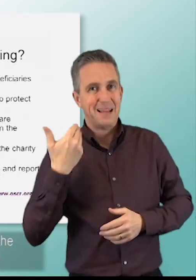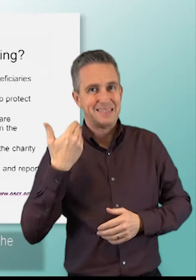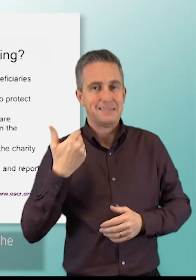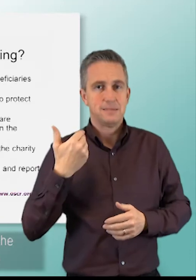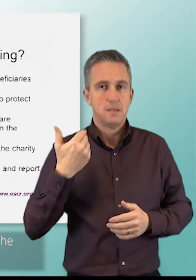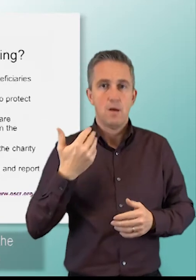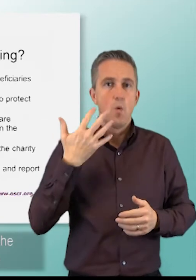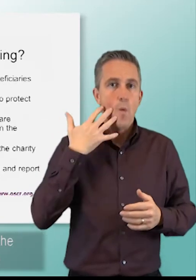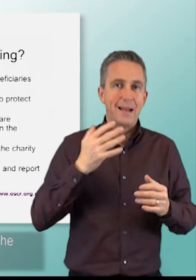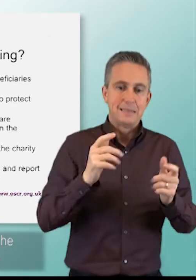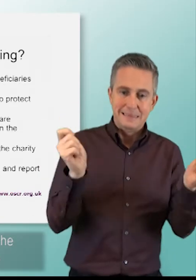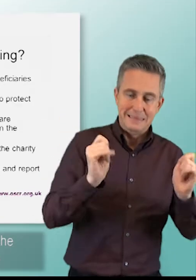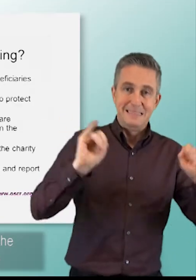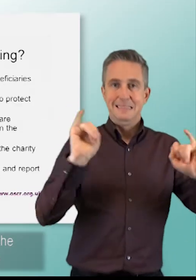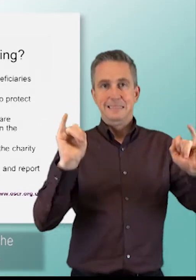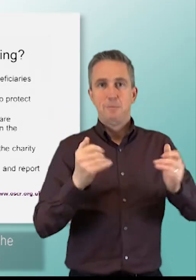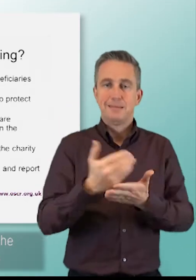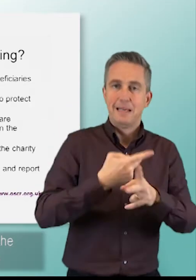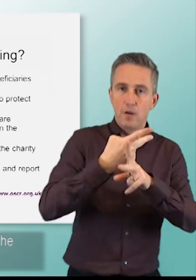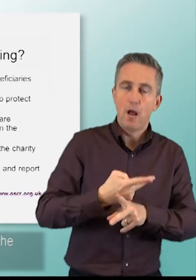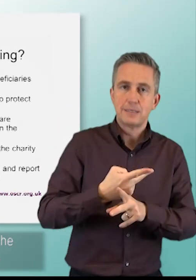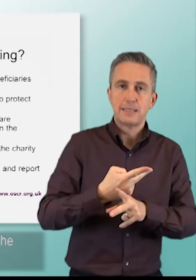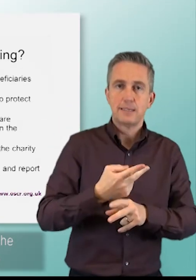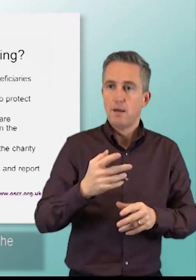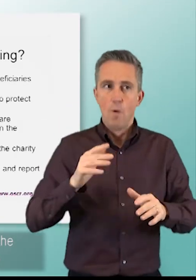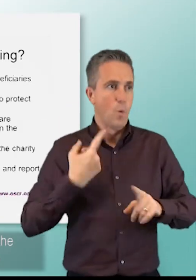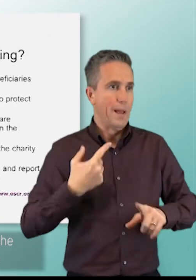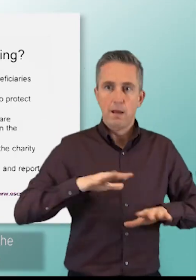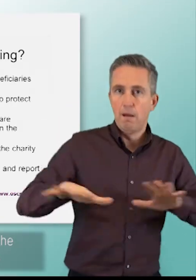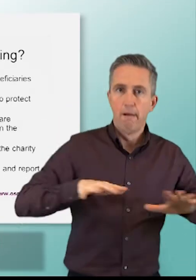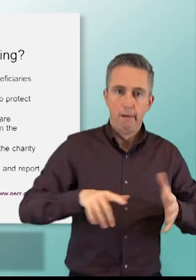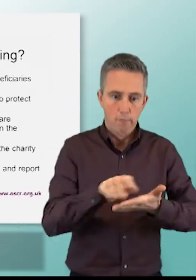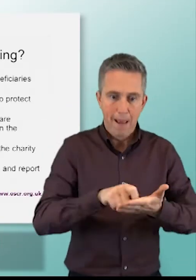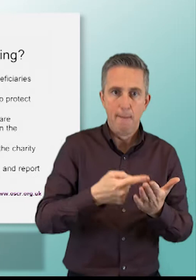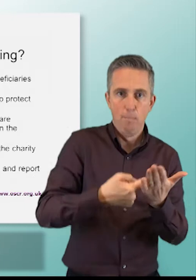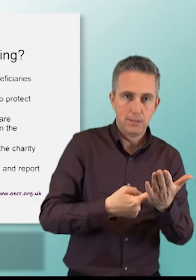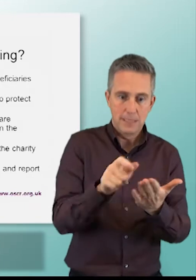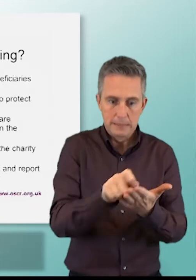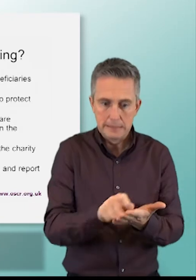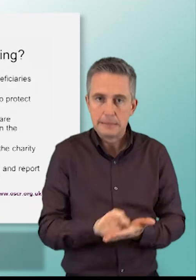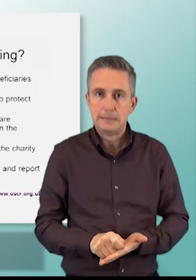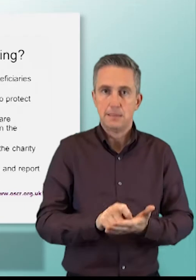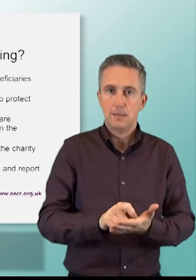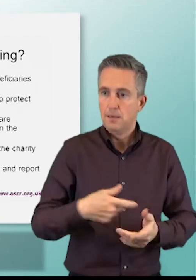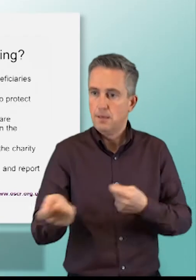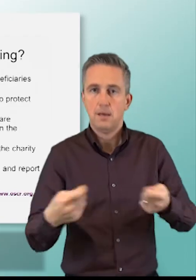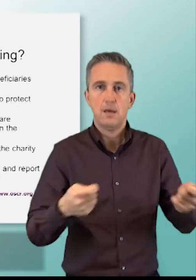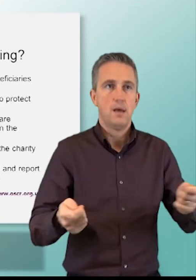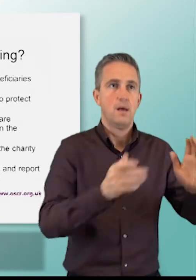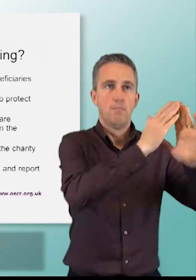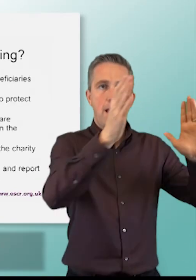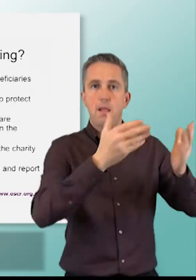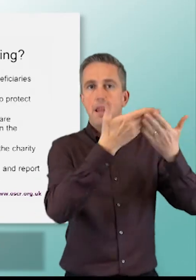say, slightly knee-jerk reactions after the stuff hit the press recently to say, well, get a policy in place in 4 weeks or we won't give you,